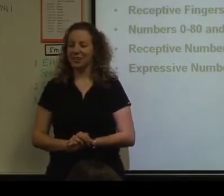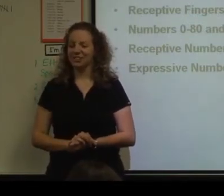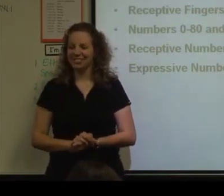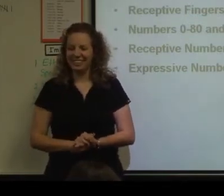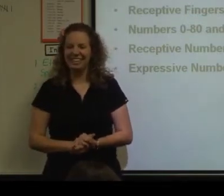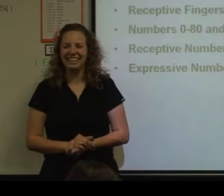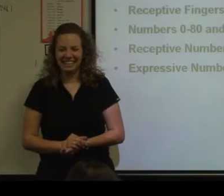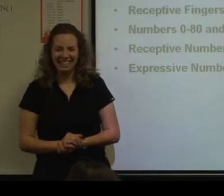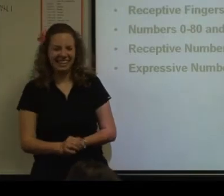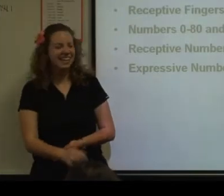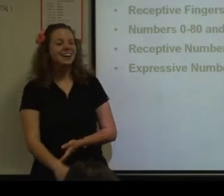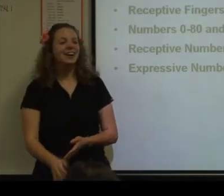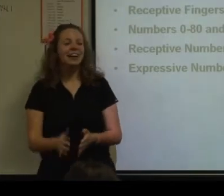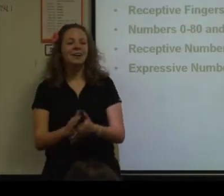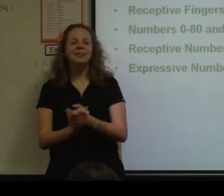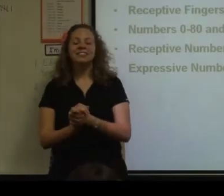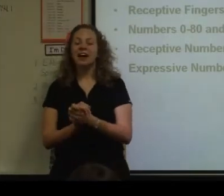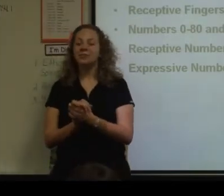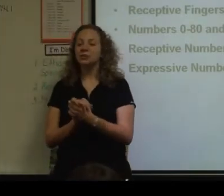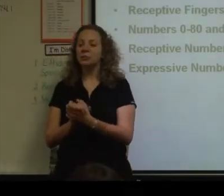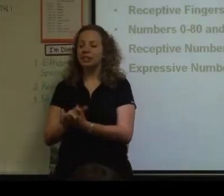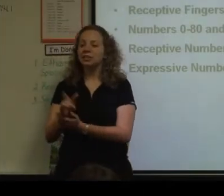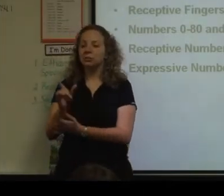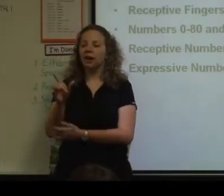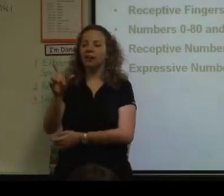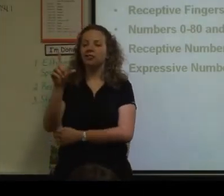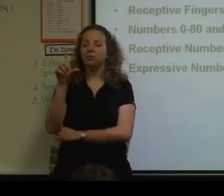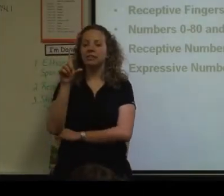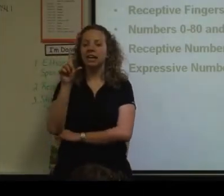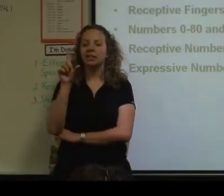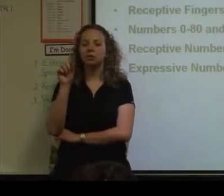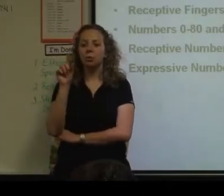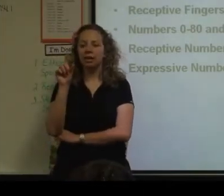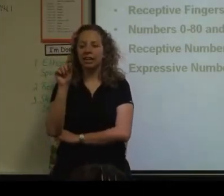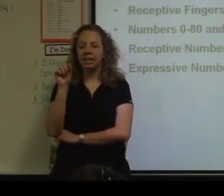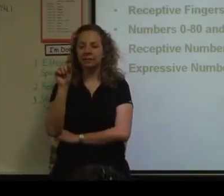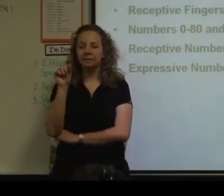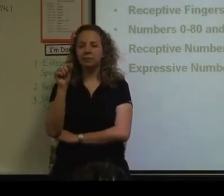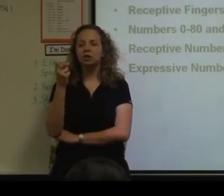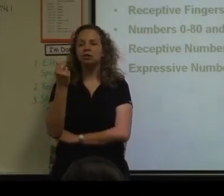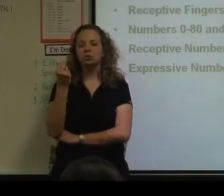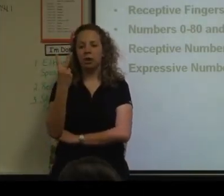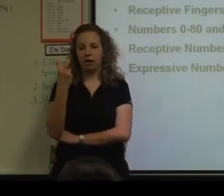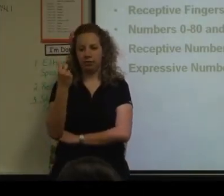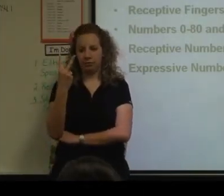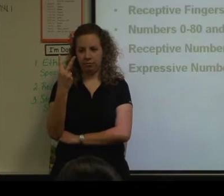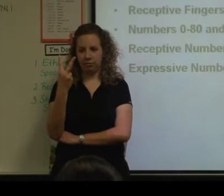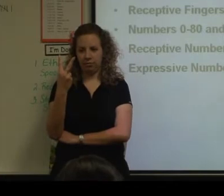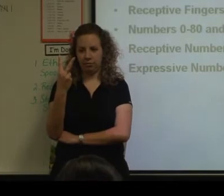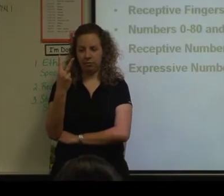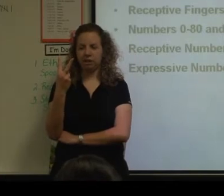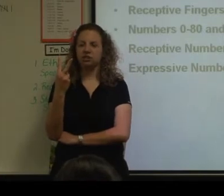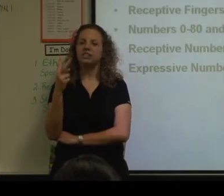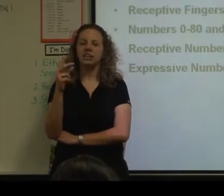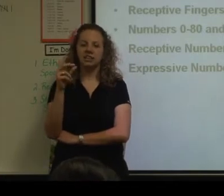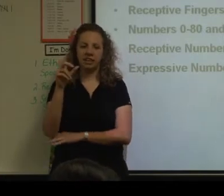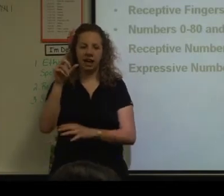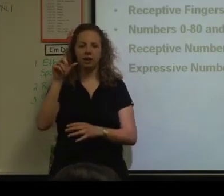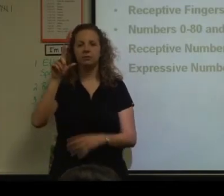row. Okay, now for 2012, then we sign 2012. We actually sign like how you would